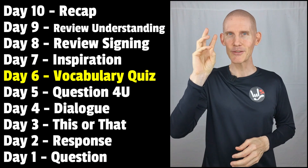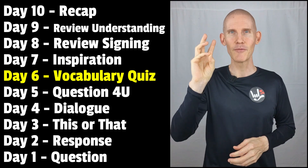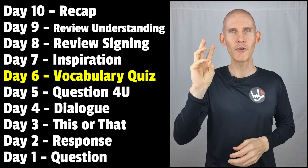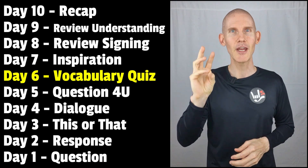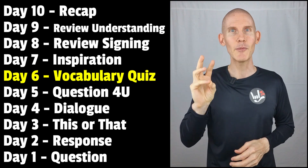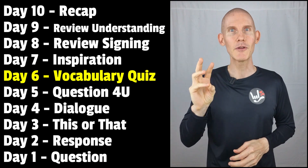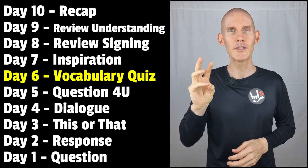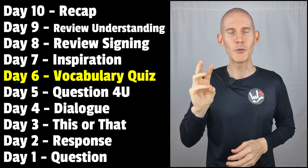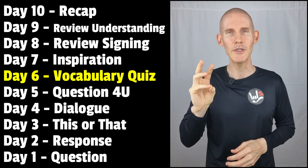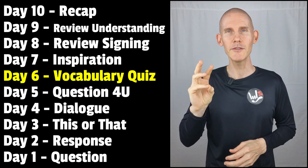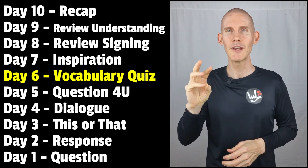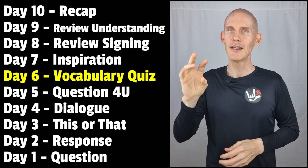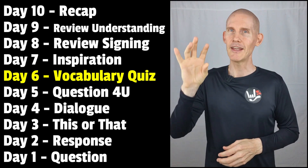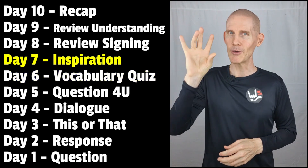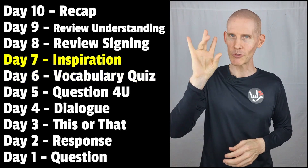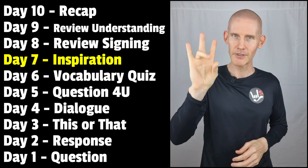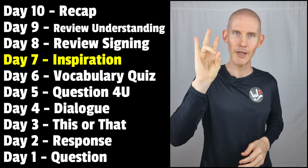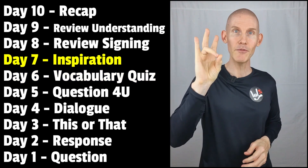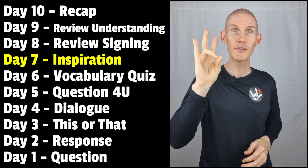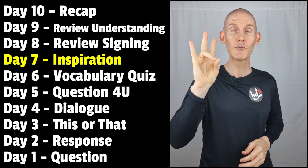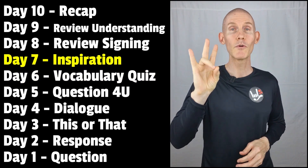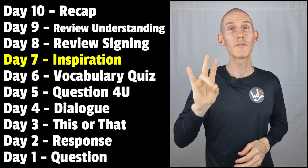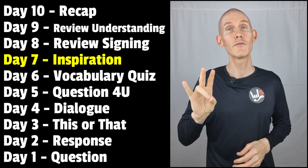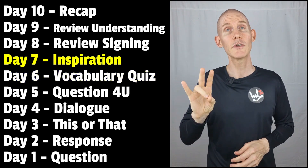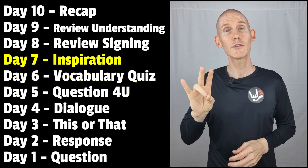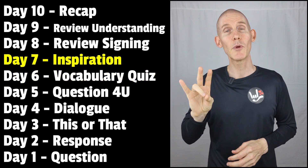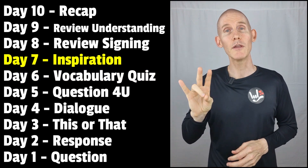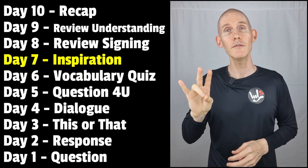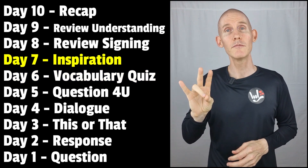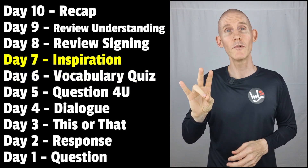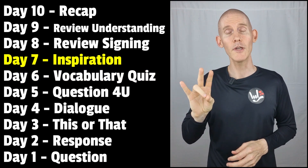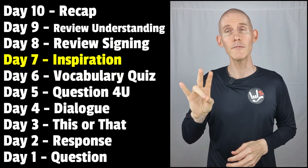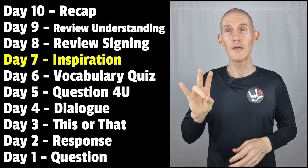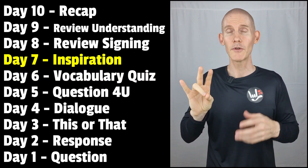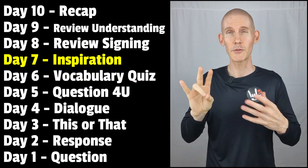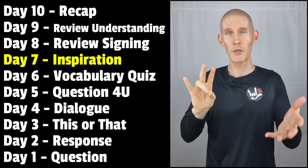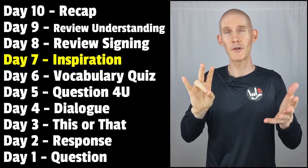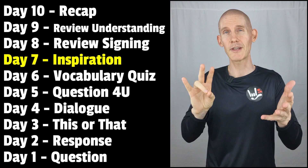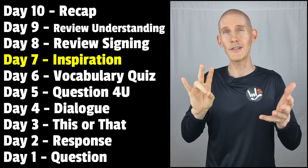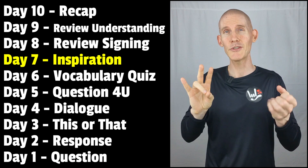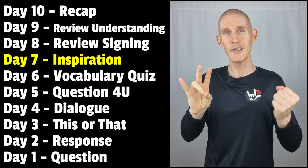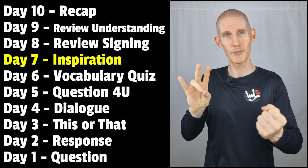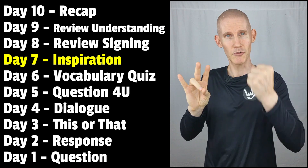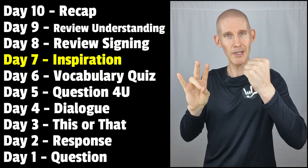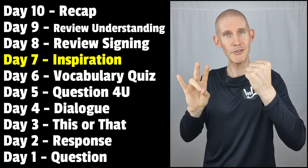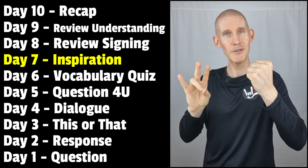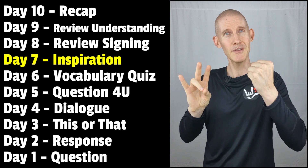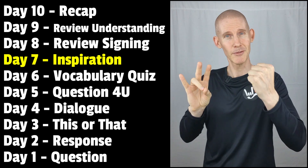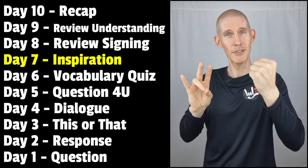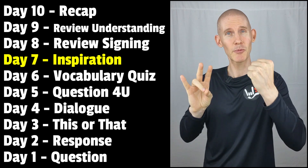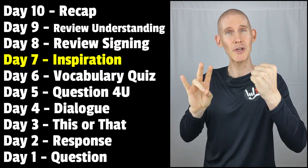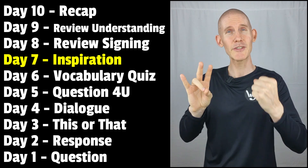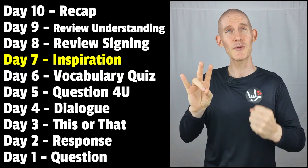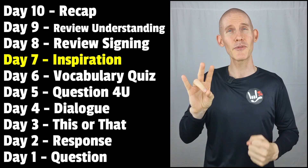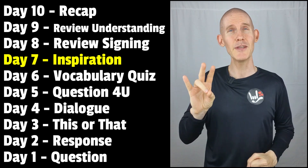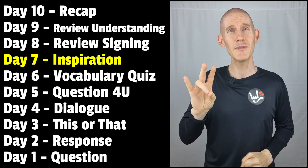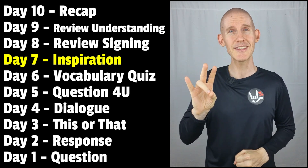the vocabulary quiz. Day number 7 is more fingerspelling, right? Fingerspelling recognition, inspirational theme this